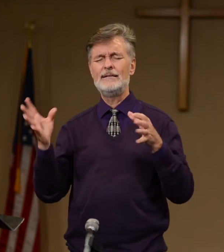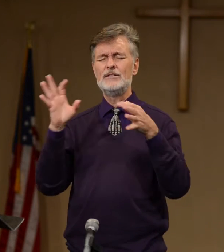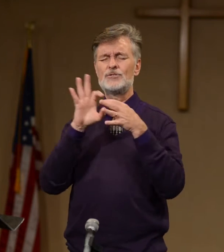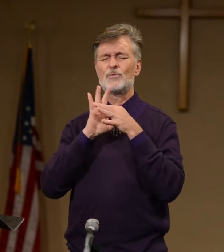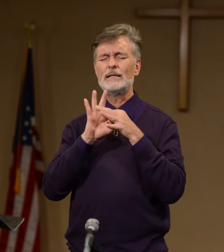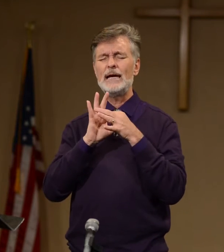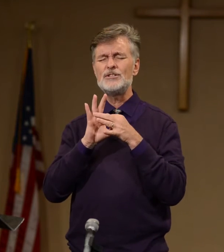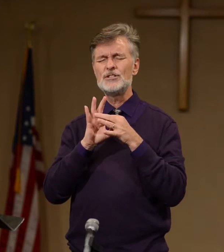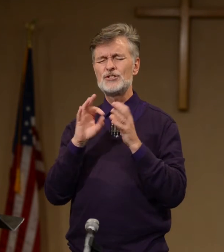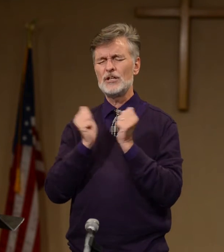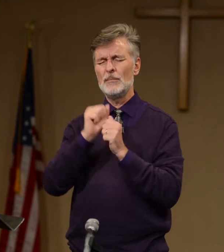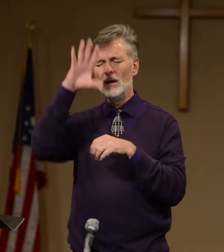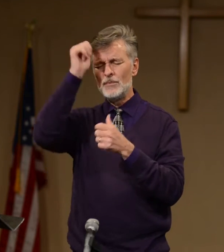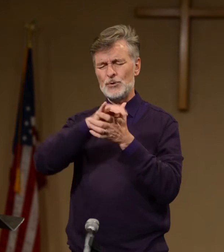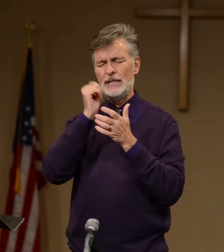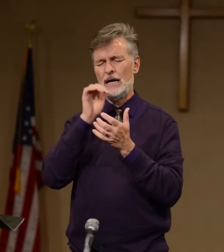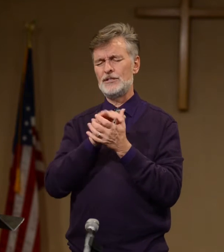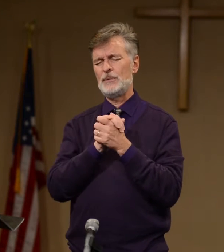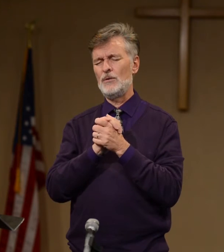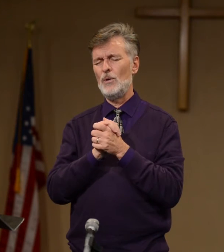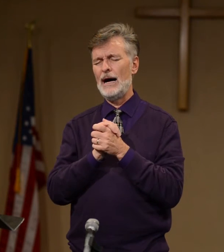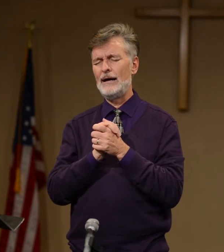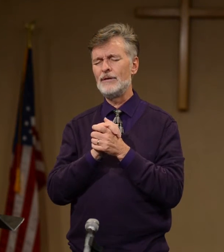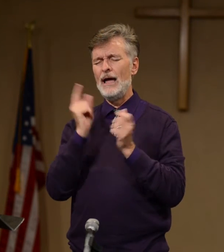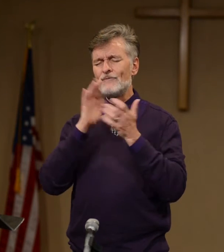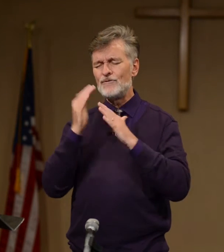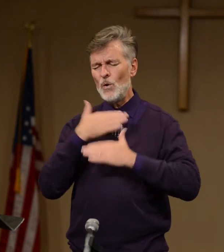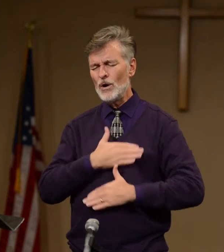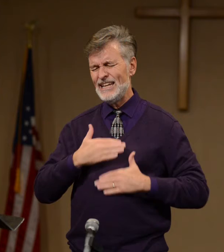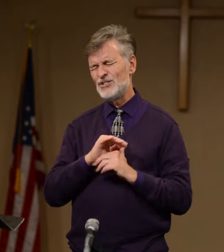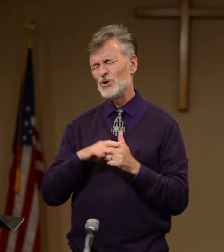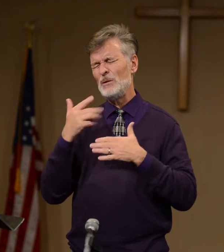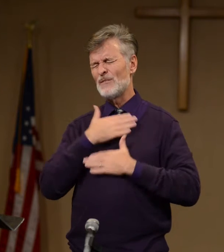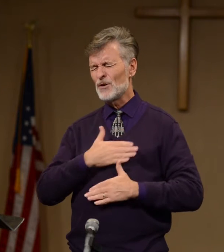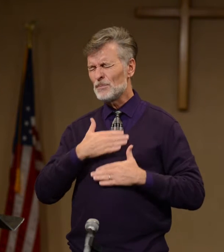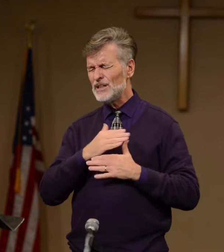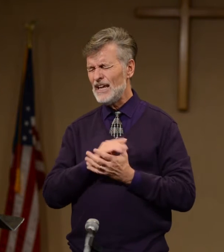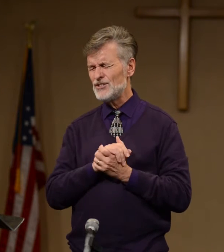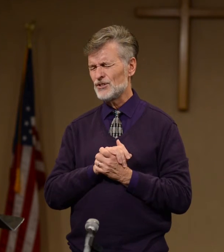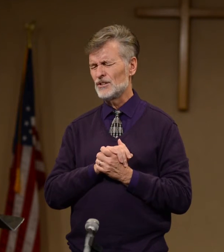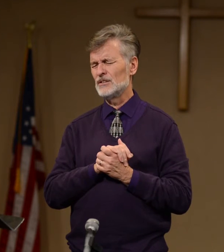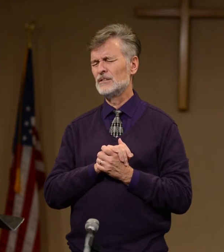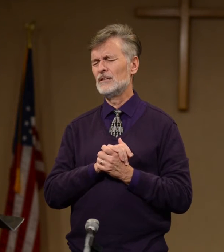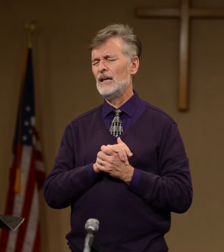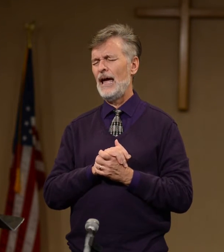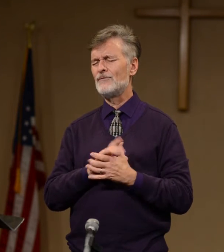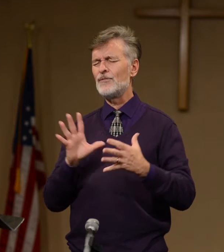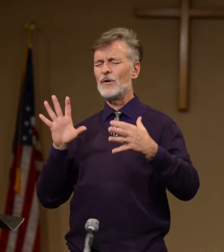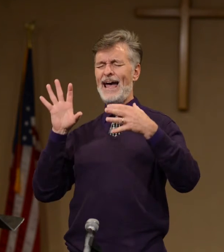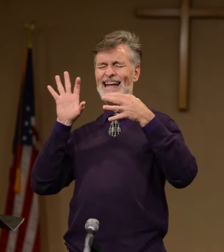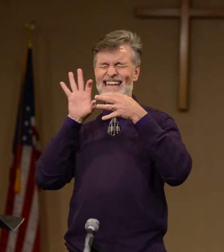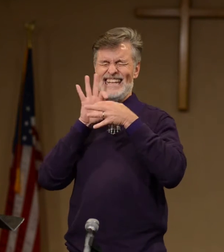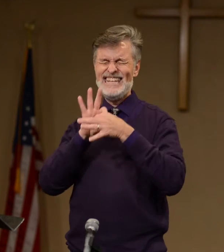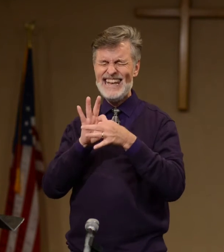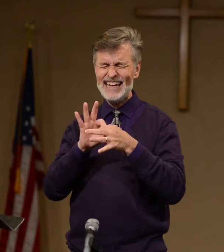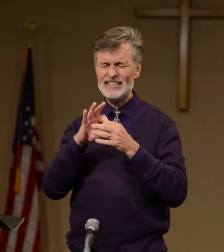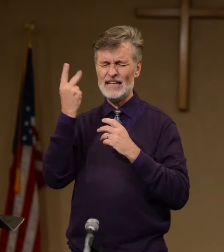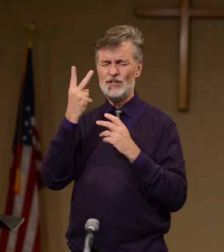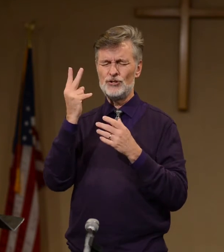this relationship between husband and wife for enjoyment, for pleasure, and for that connecting of the two